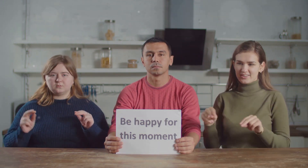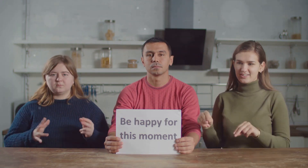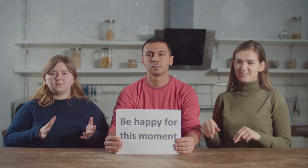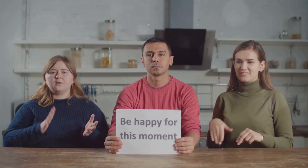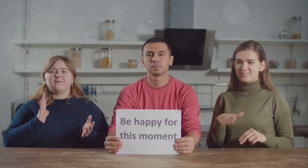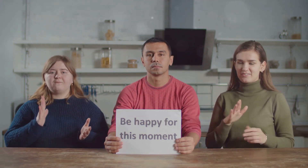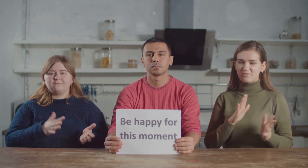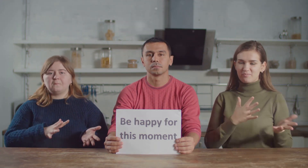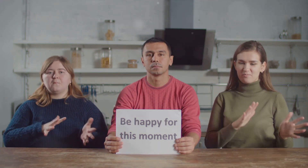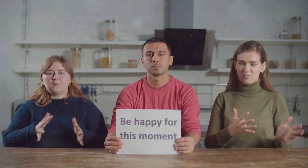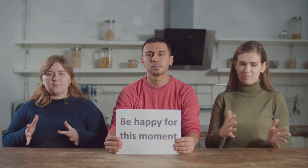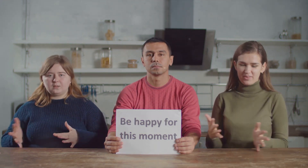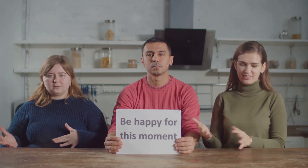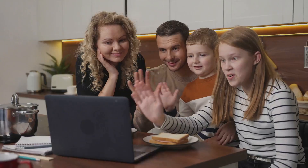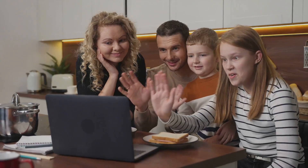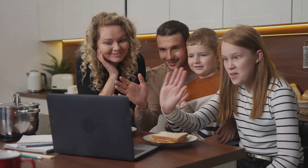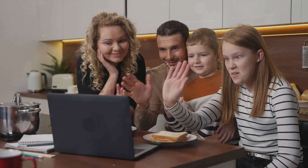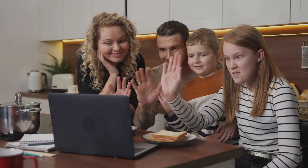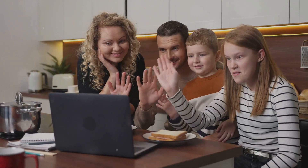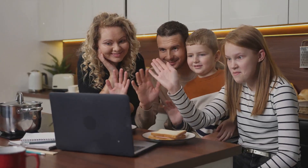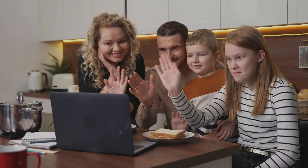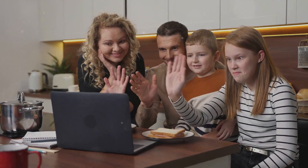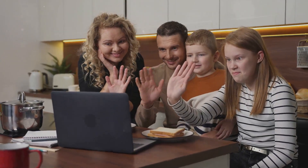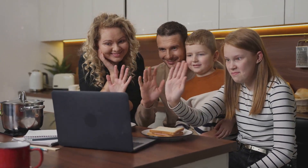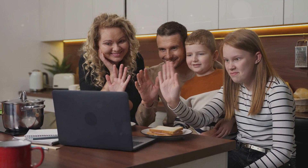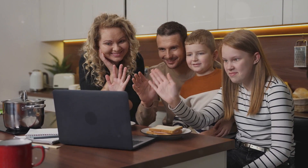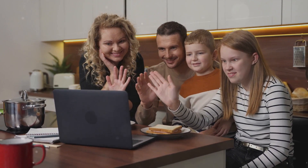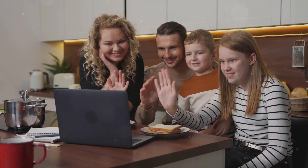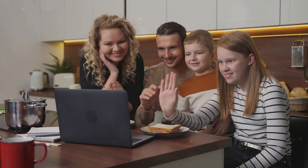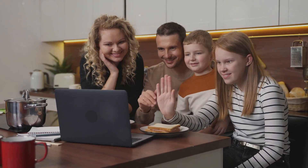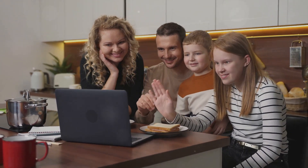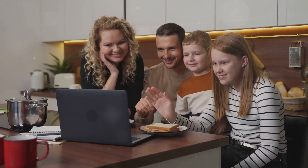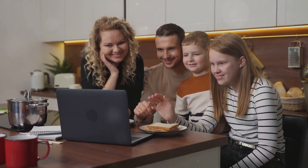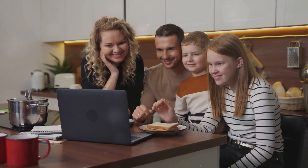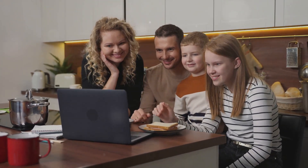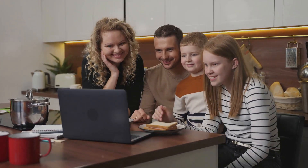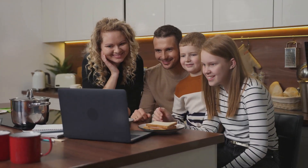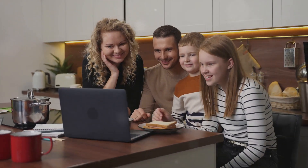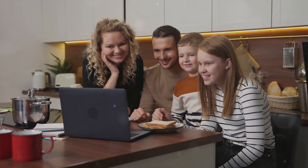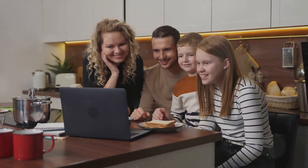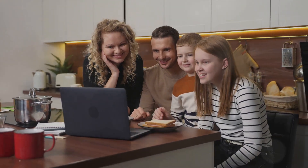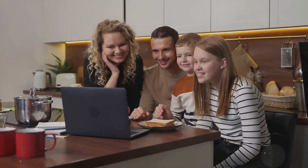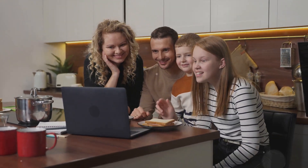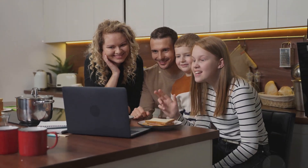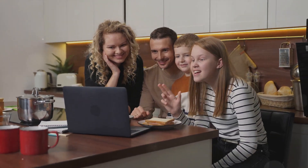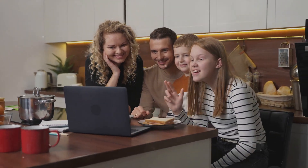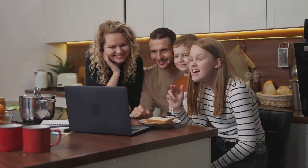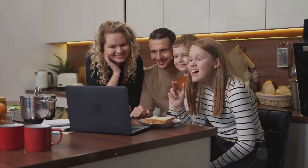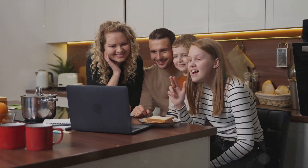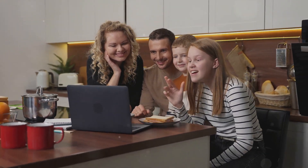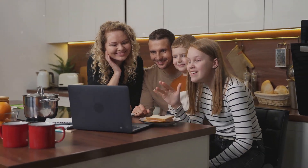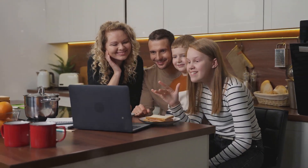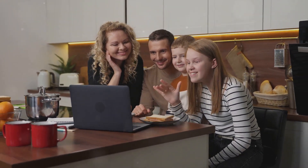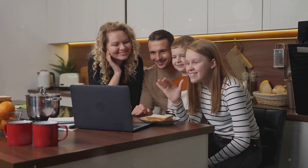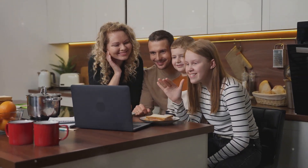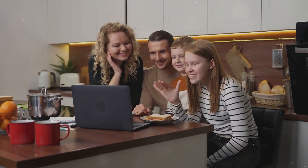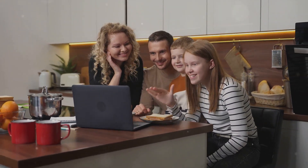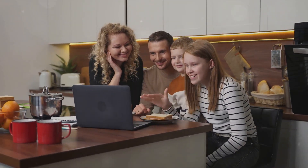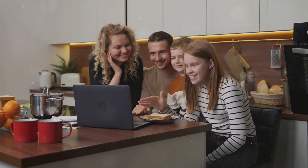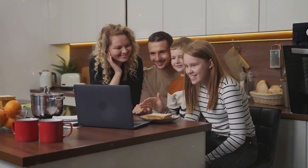ASL and acknowledging the rich culture of the deaf community. ASL is not just a tool for communication. It's a vibrant,